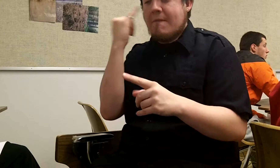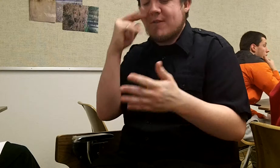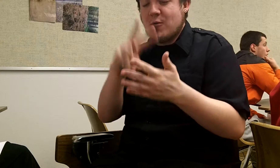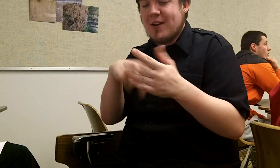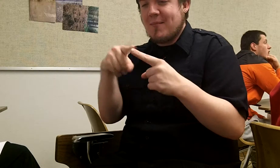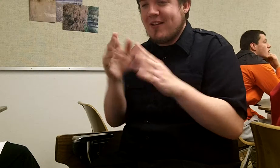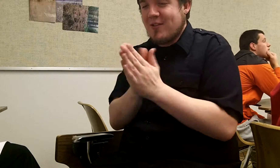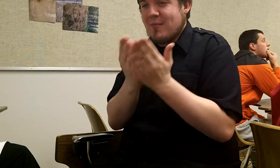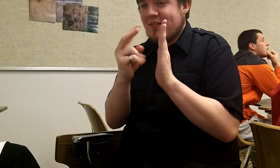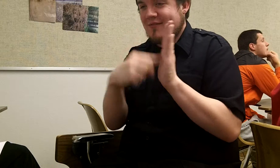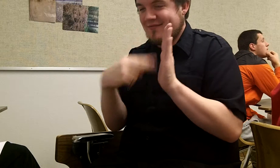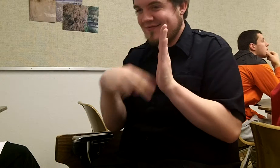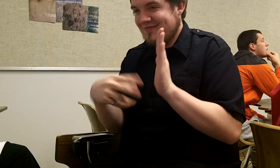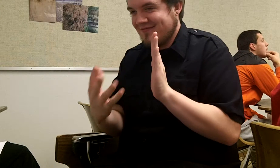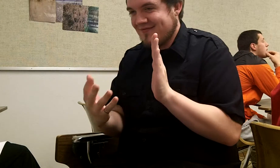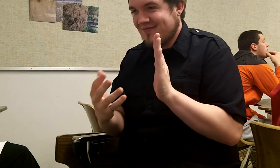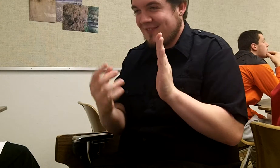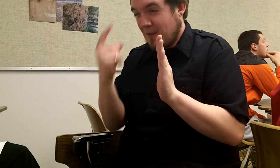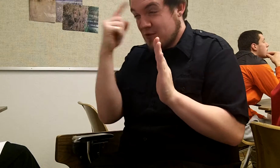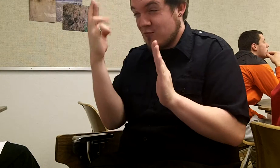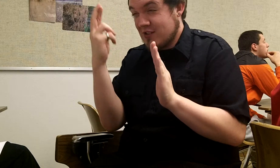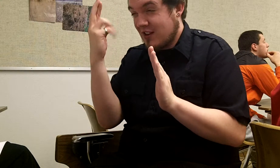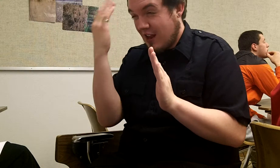whatever reason, biologists really like the word canonical. They use that a lot.